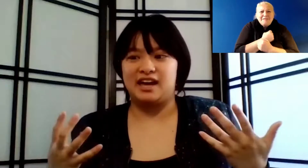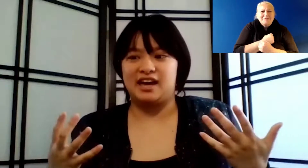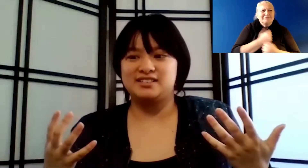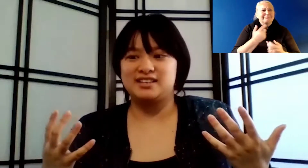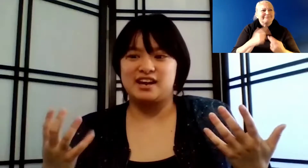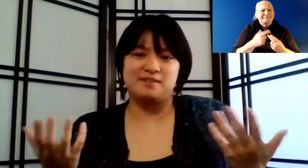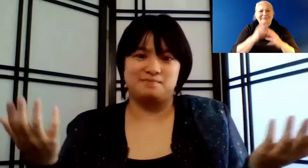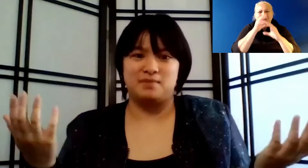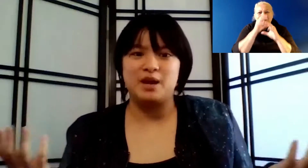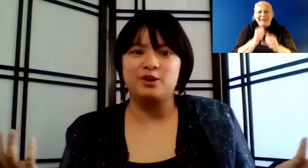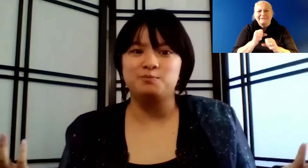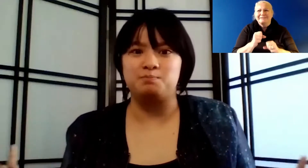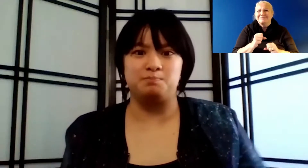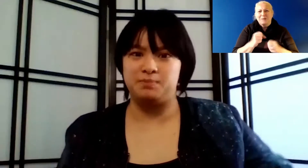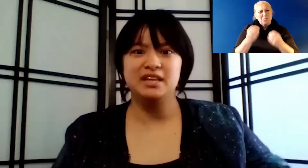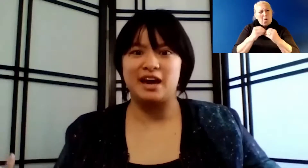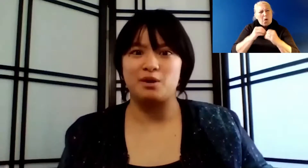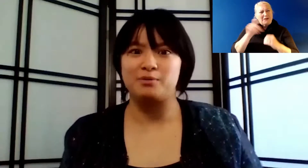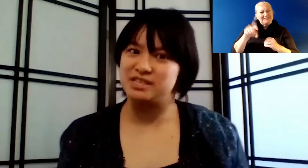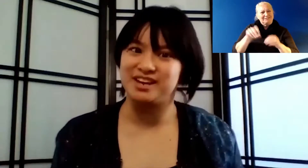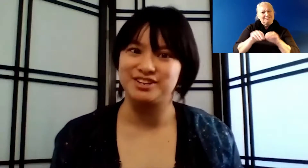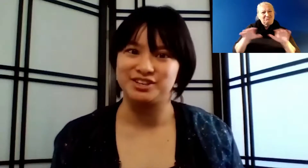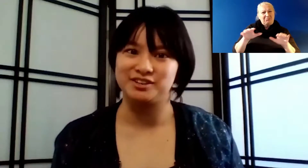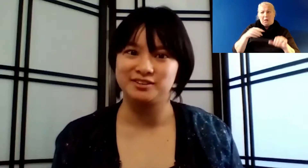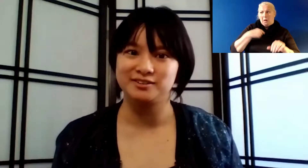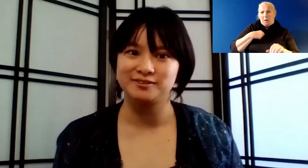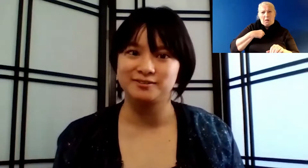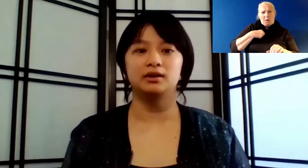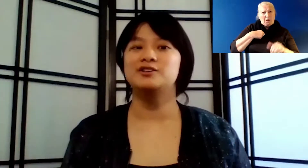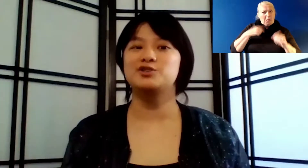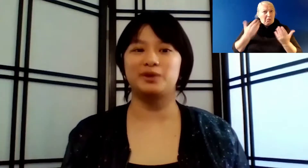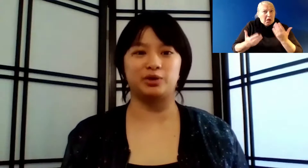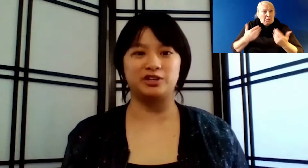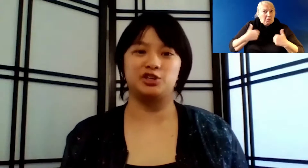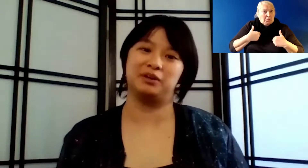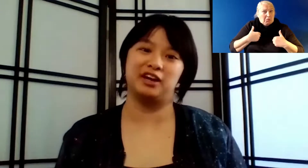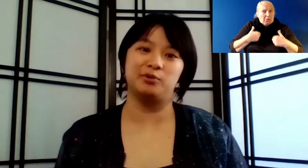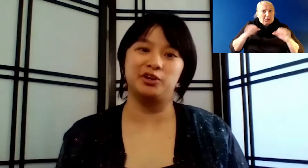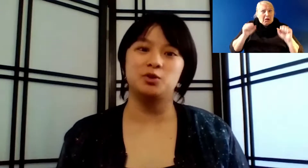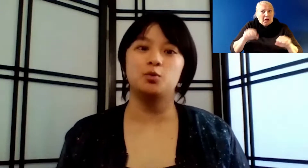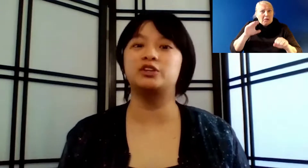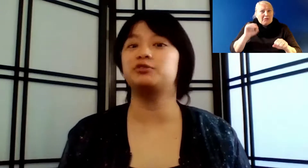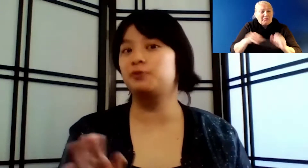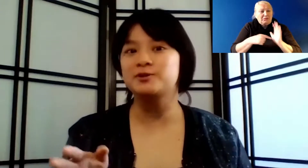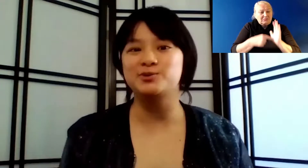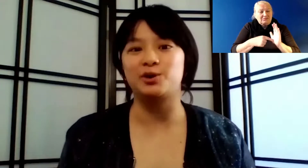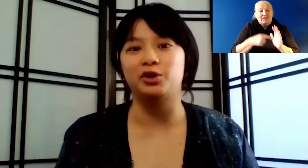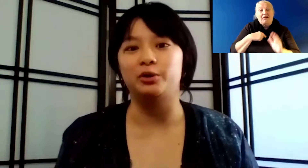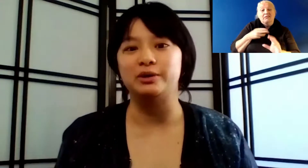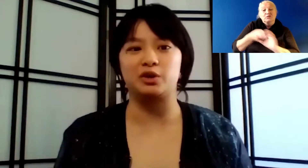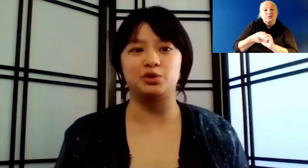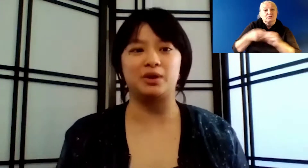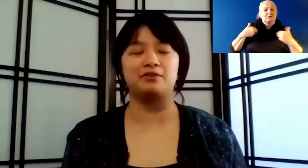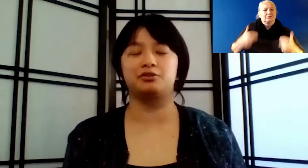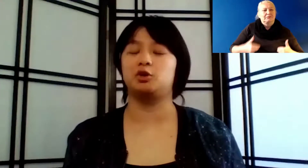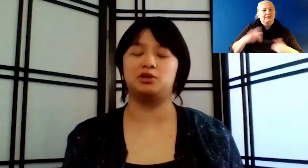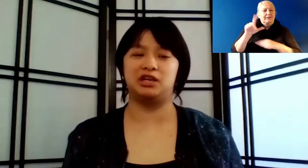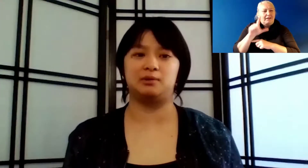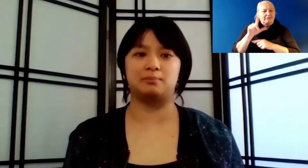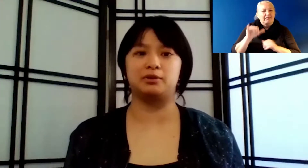And maybe I could be that representation. So I joined a human library, which for folks who don't know is when you have community members